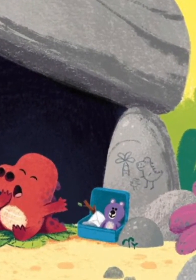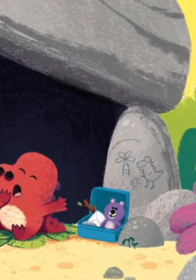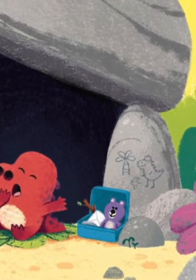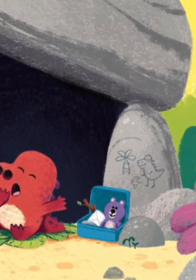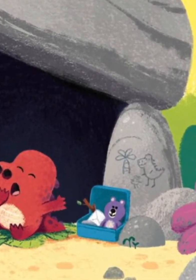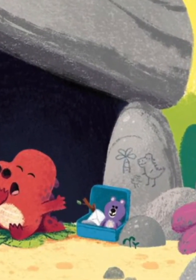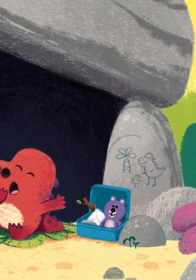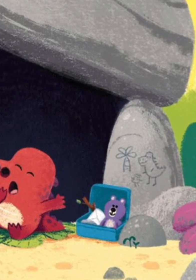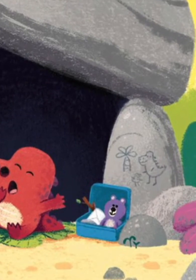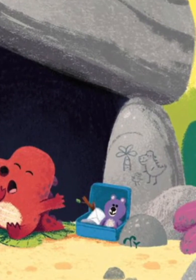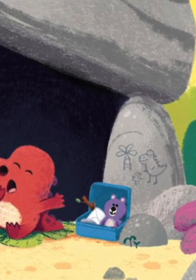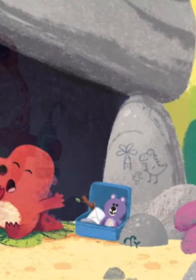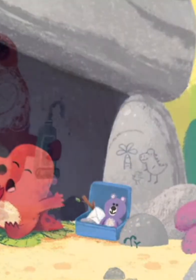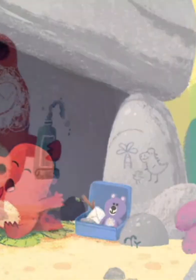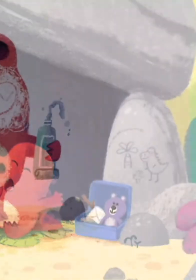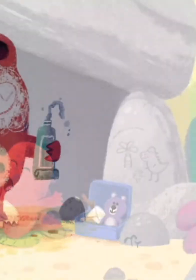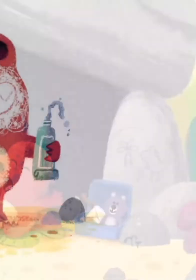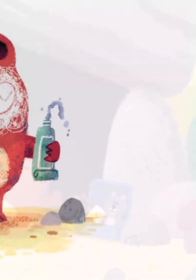his eyes.